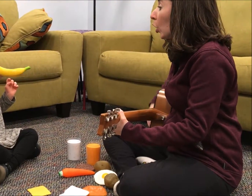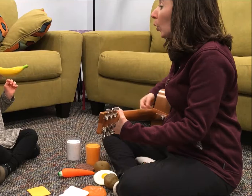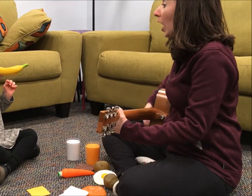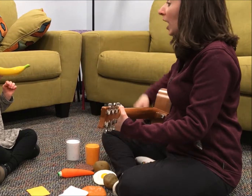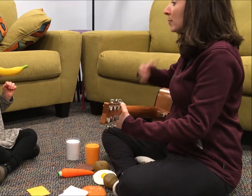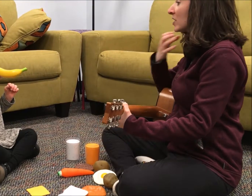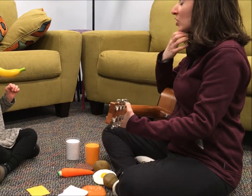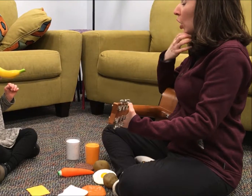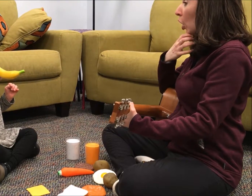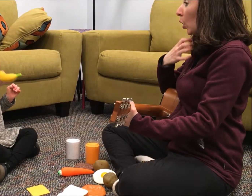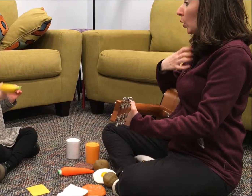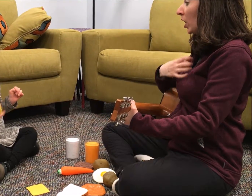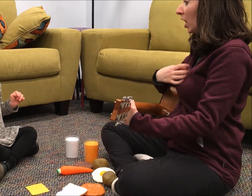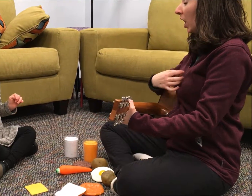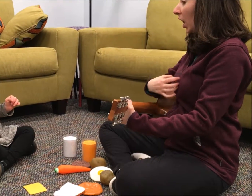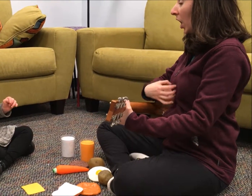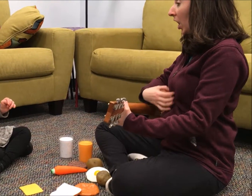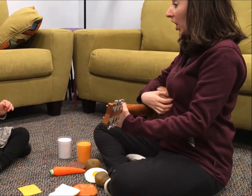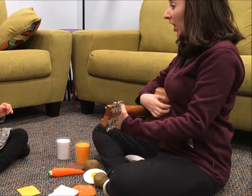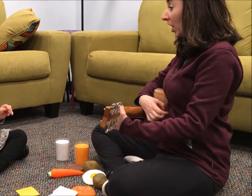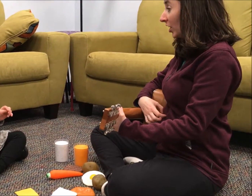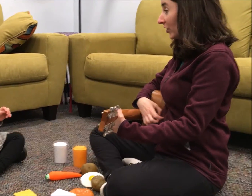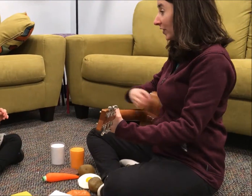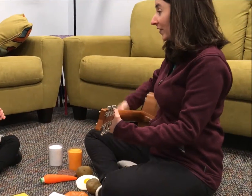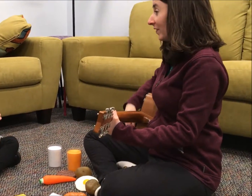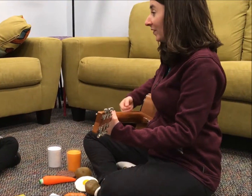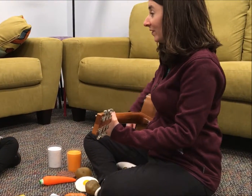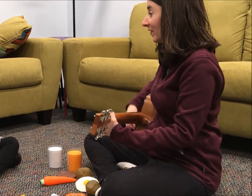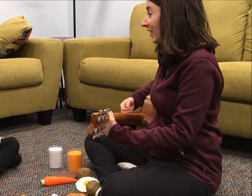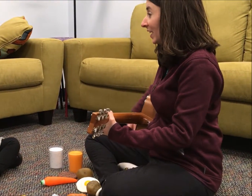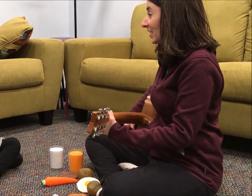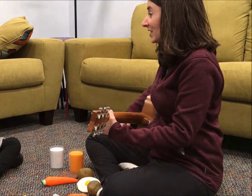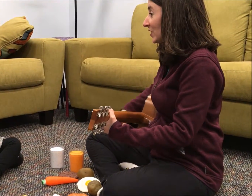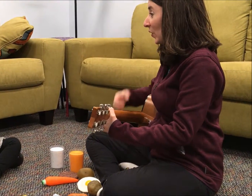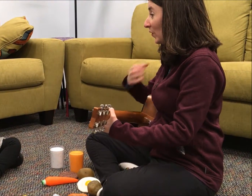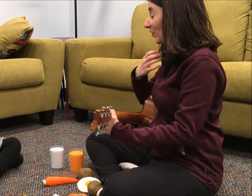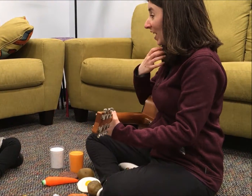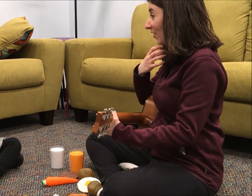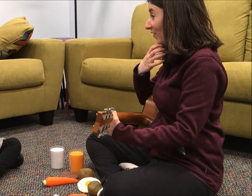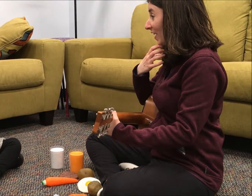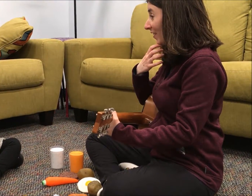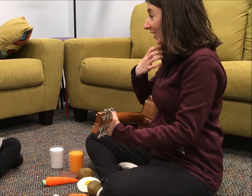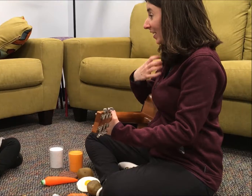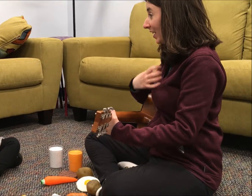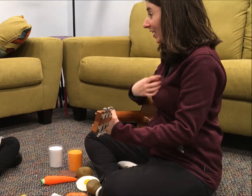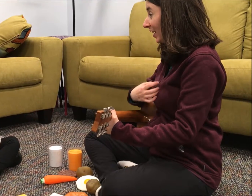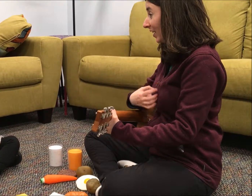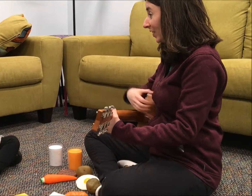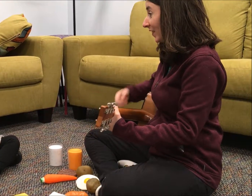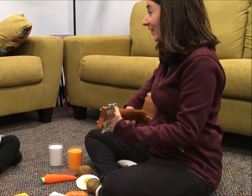Oh, I'm so... Hungry. So very, very...